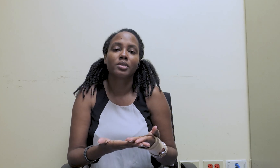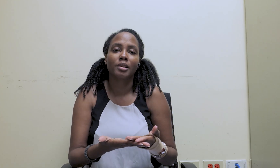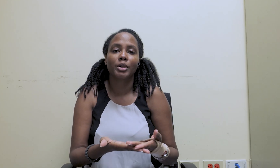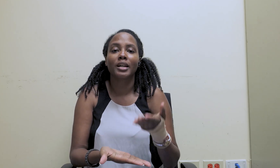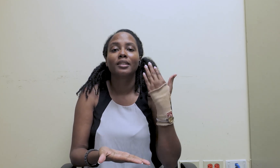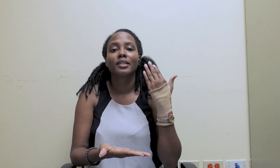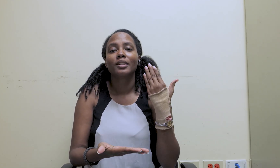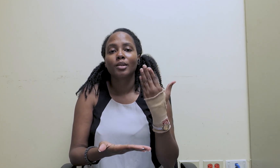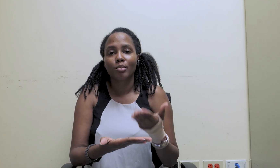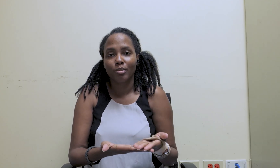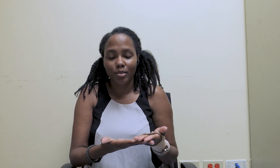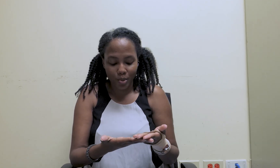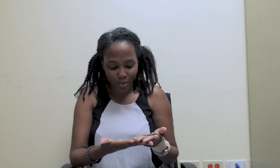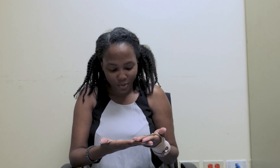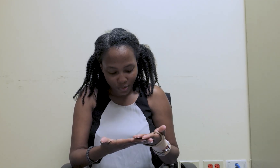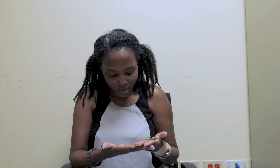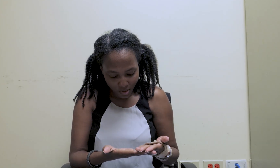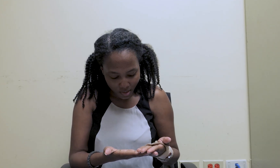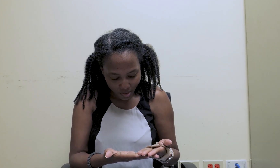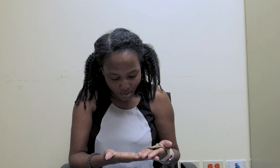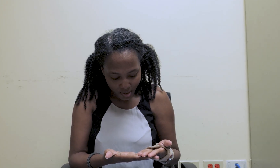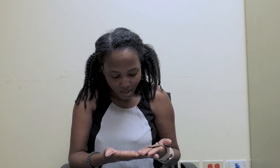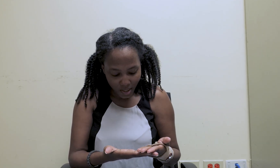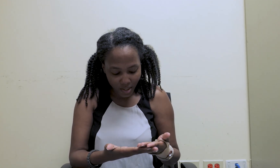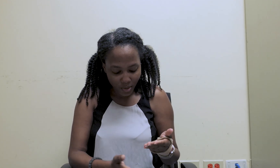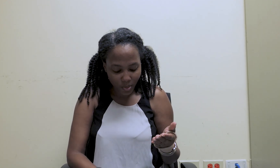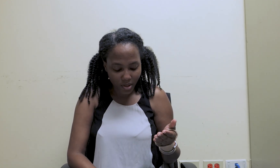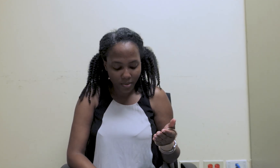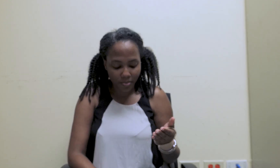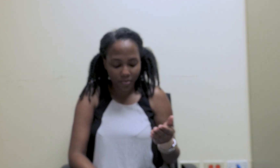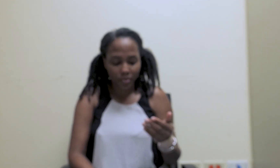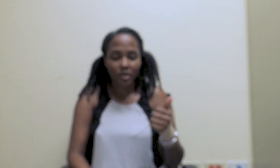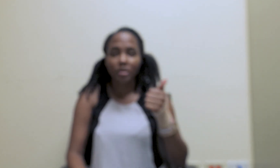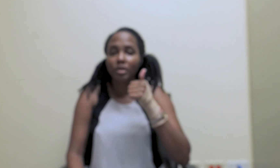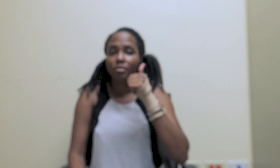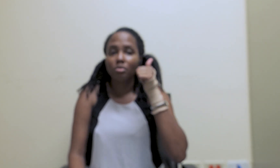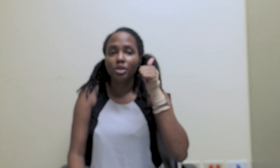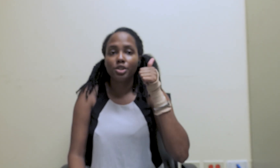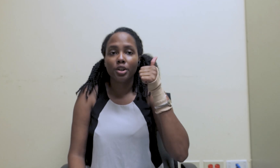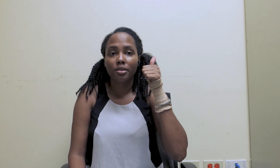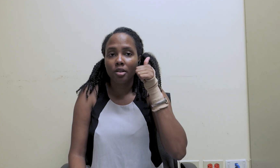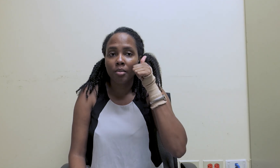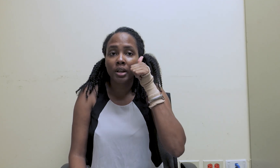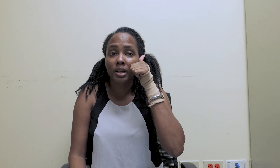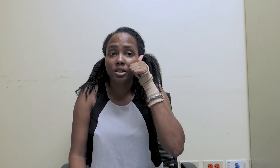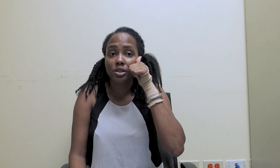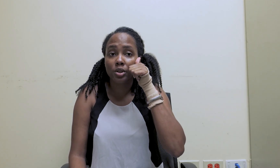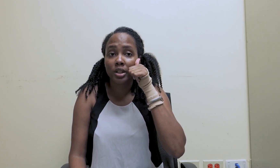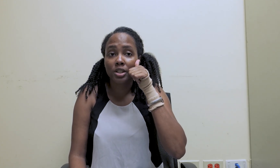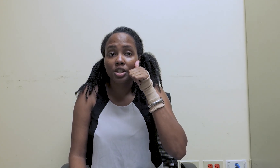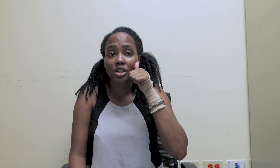Sorry about that. Proof. Anyone? Brush your thumb against your